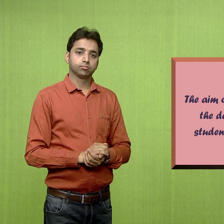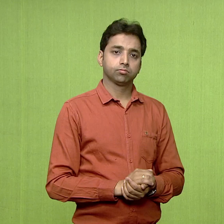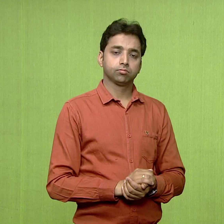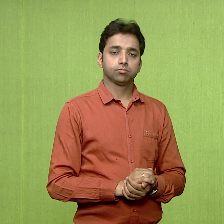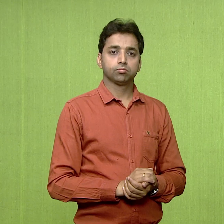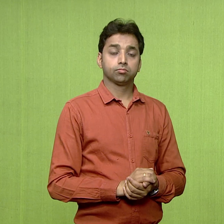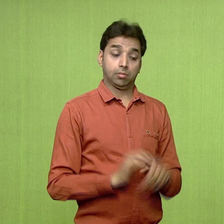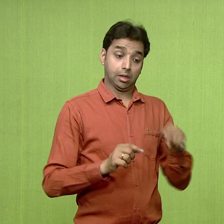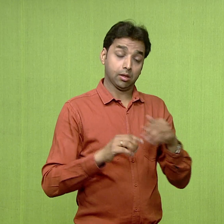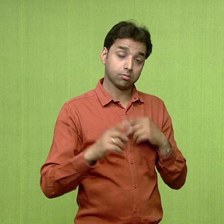It was believed that